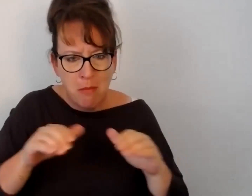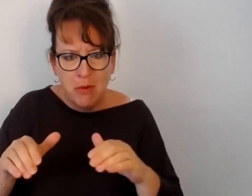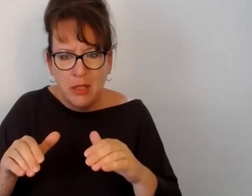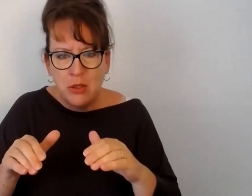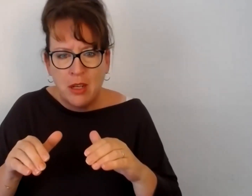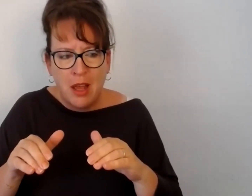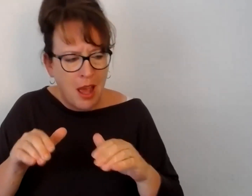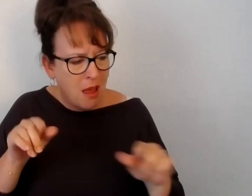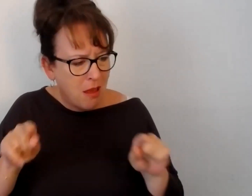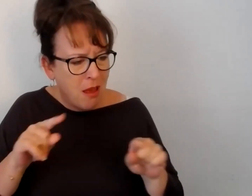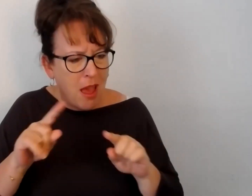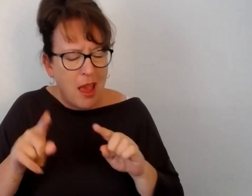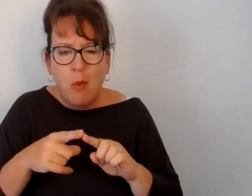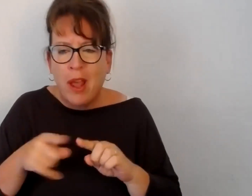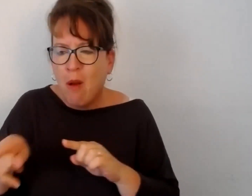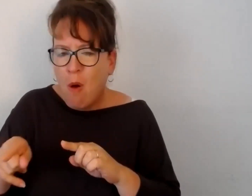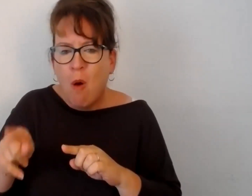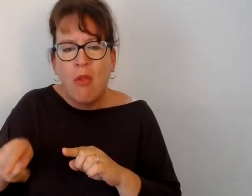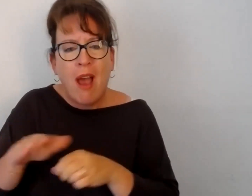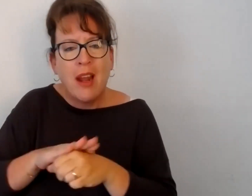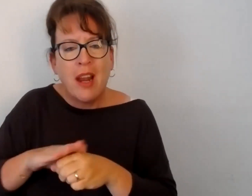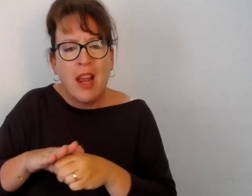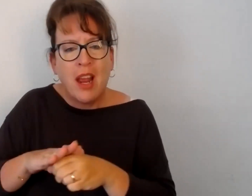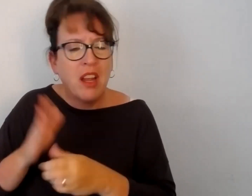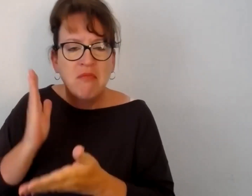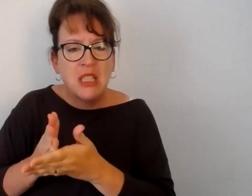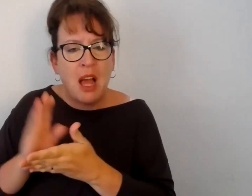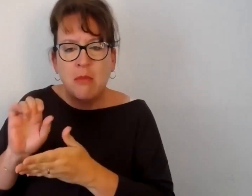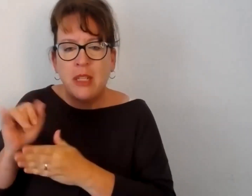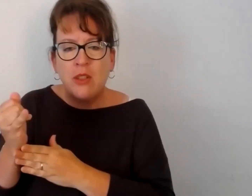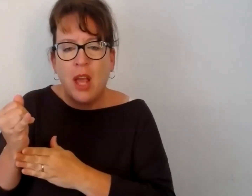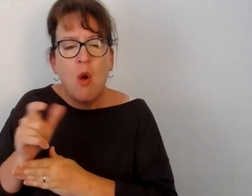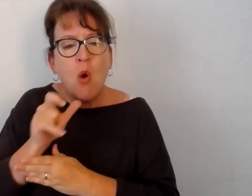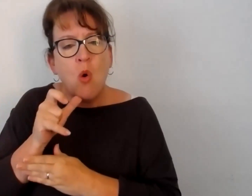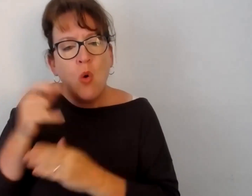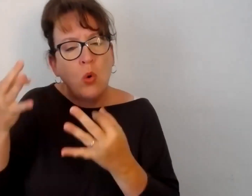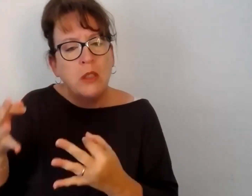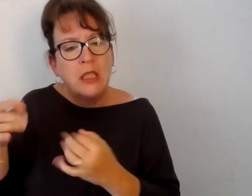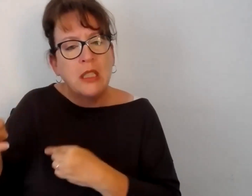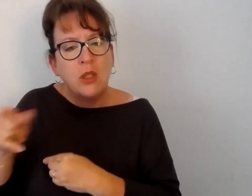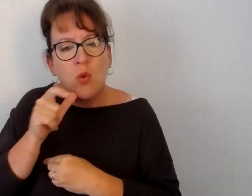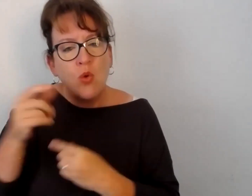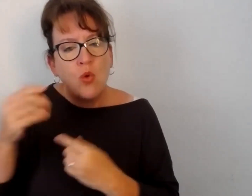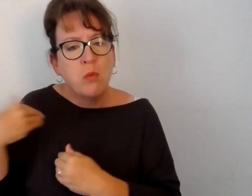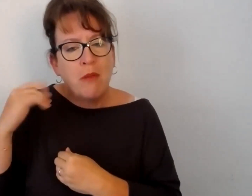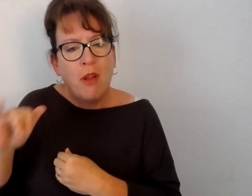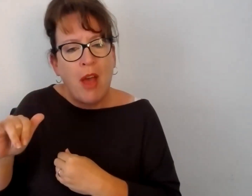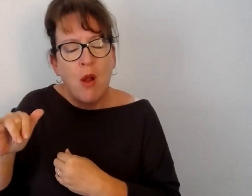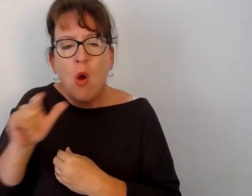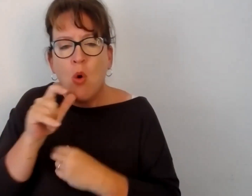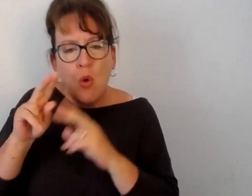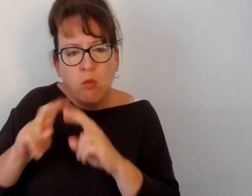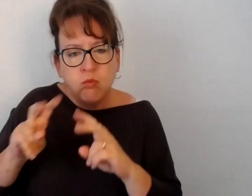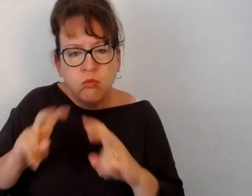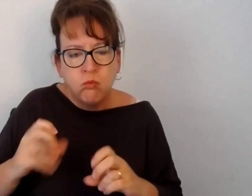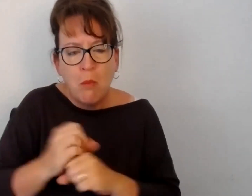when they get dropped out, and who's responsible for saying what happened here? Is there a mistake or whatever?